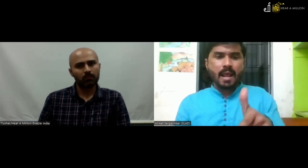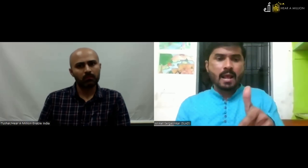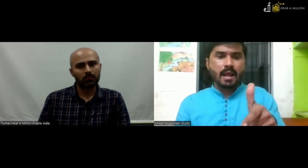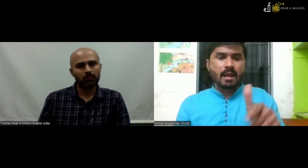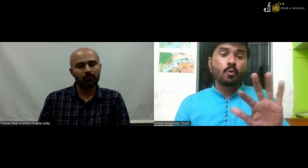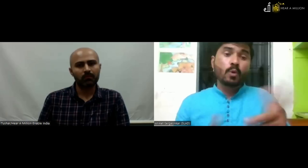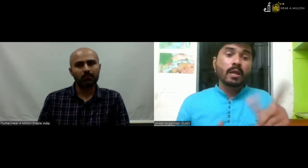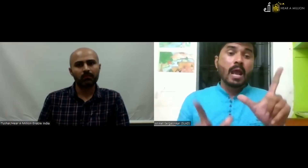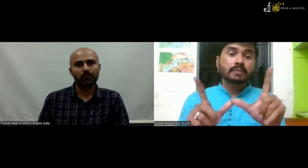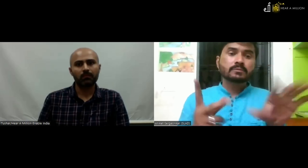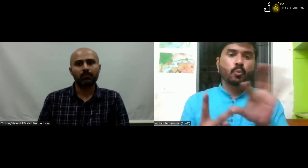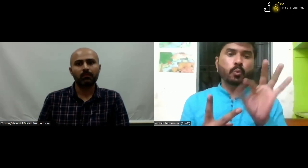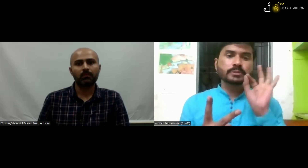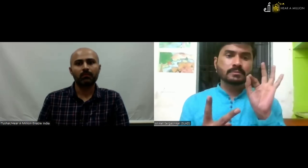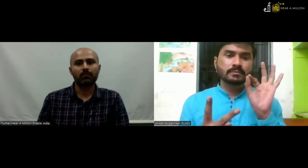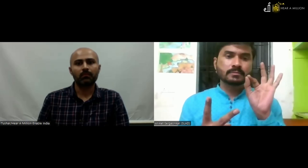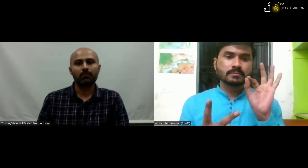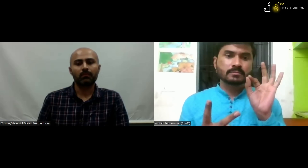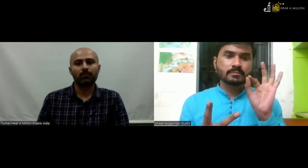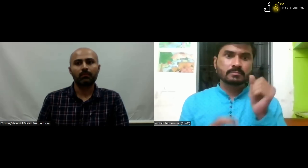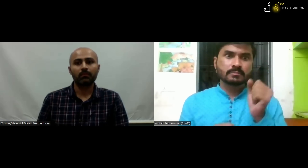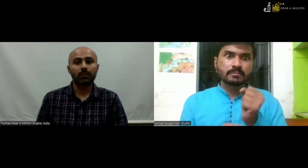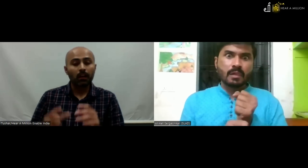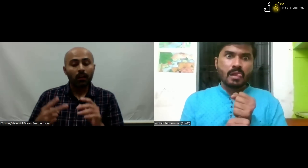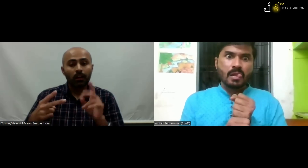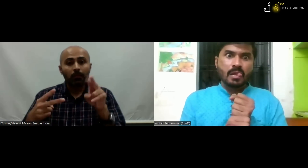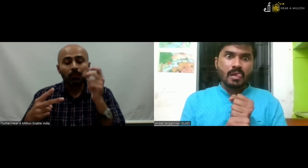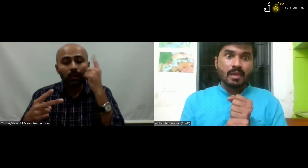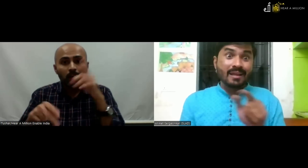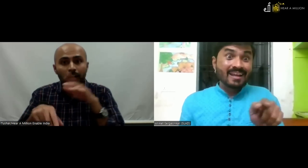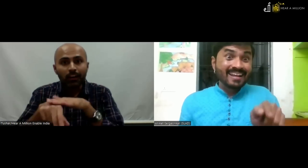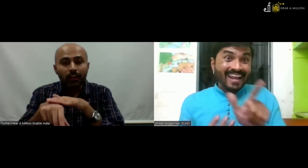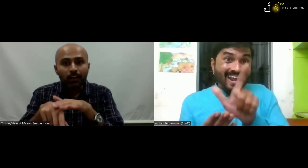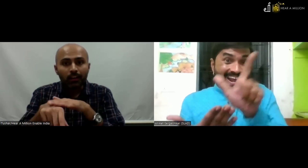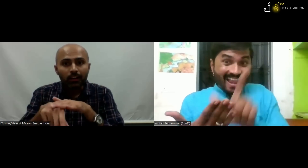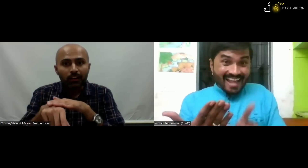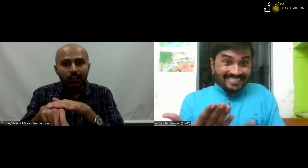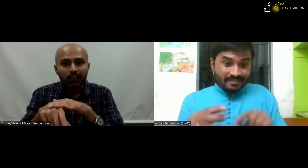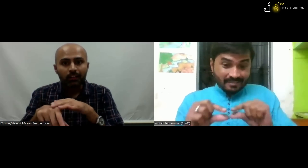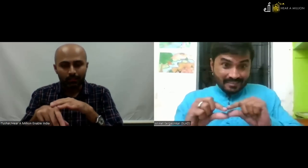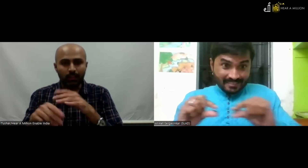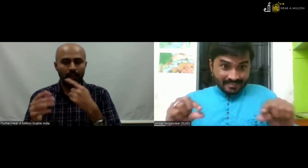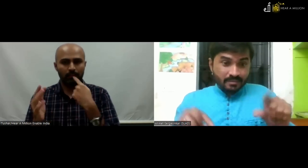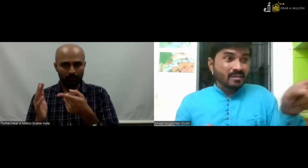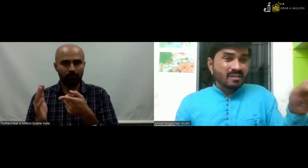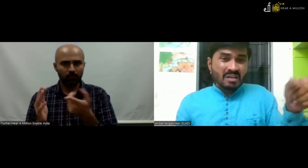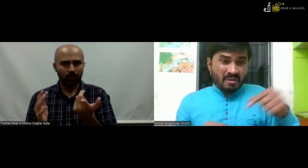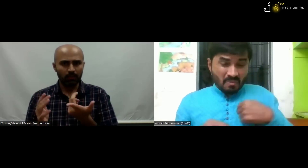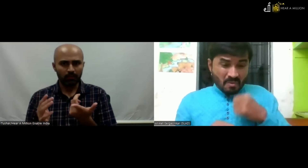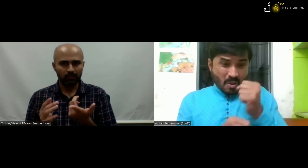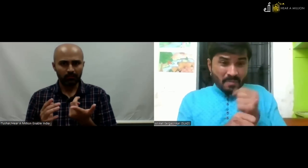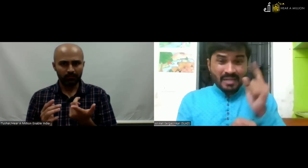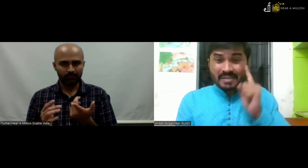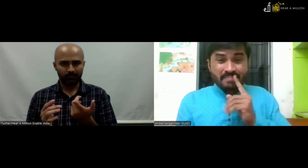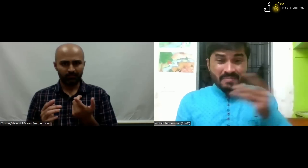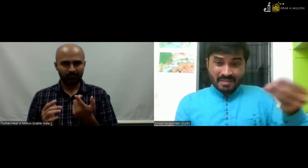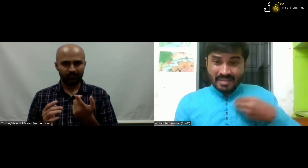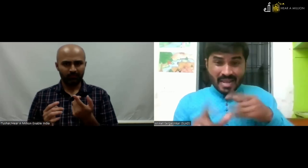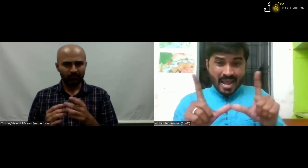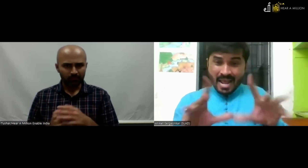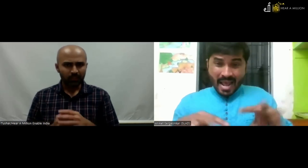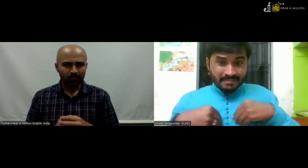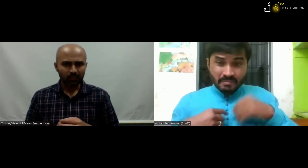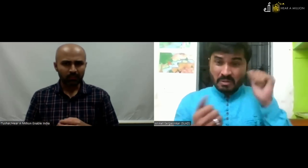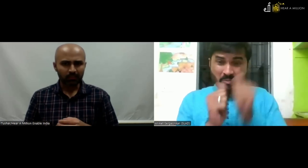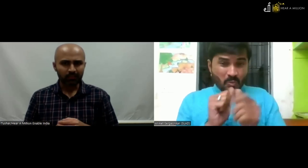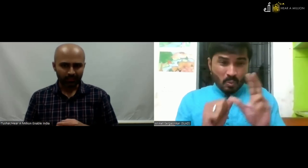are if you can't provide us the license, then you need to pay to a driver. To our